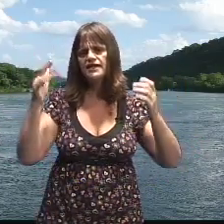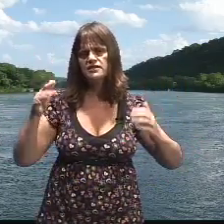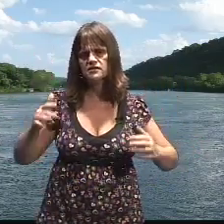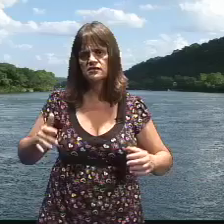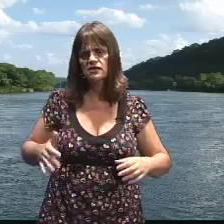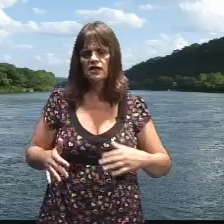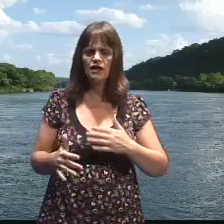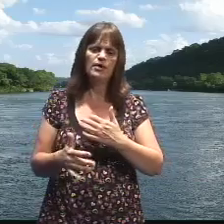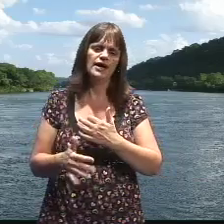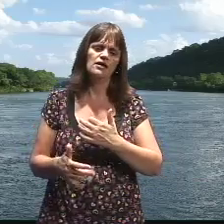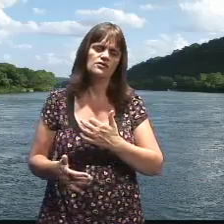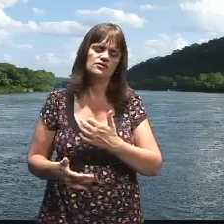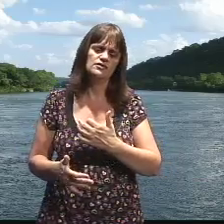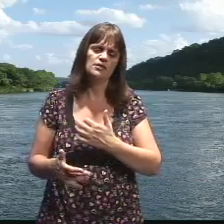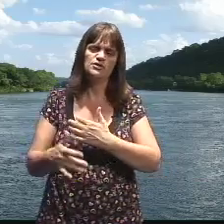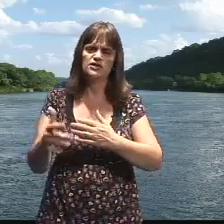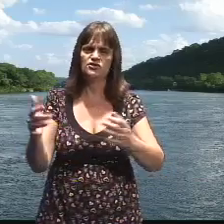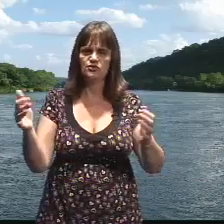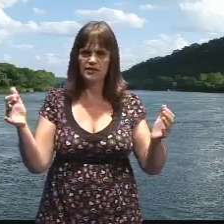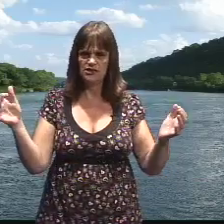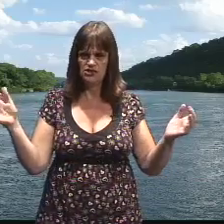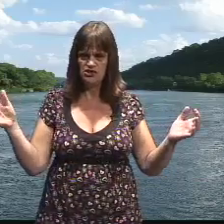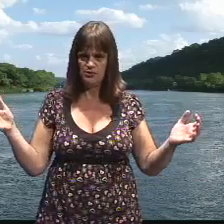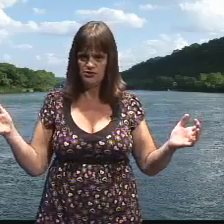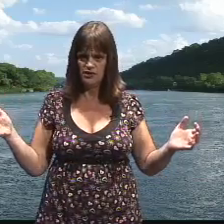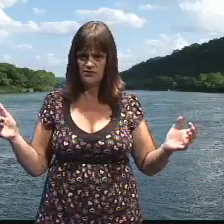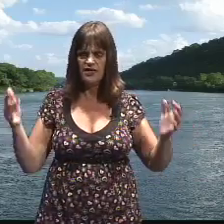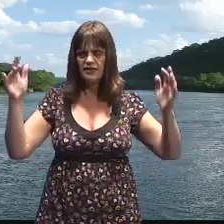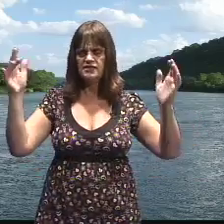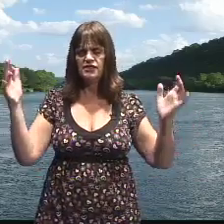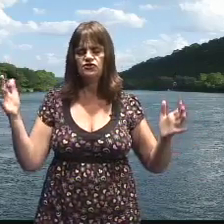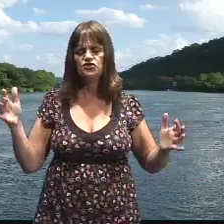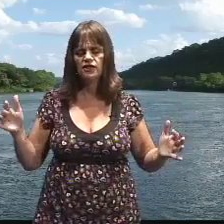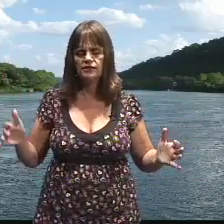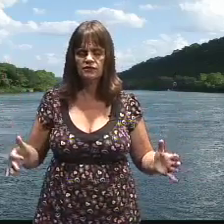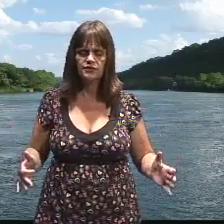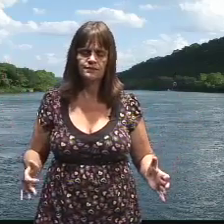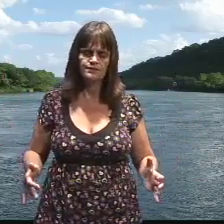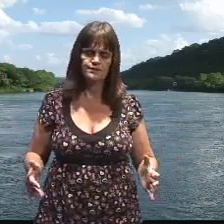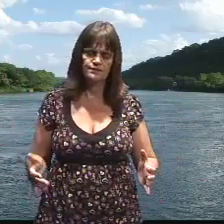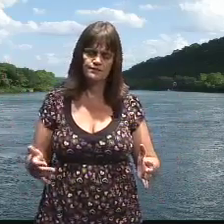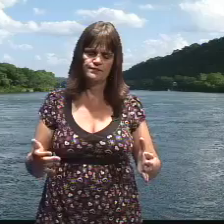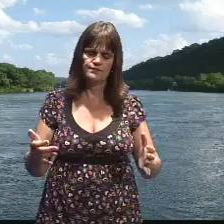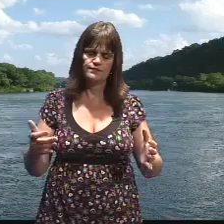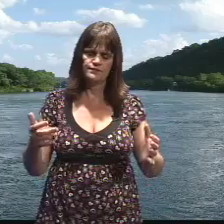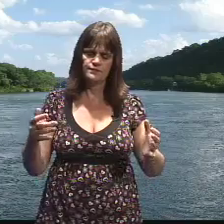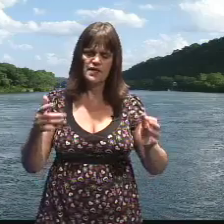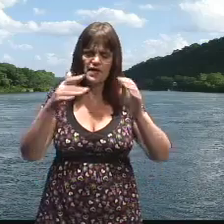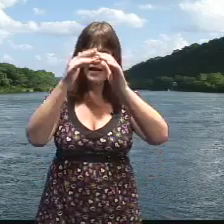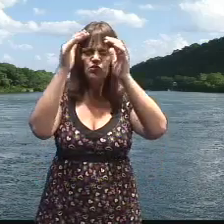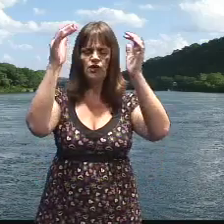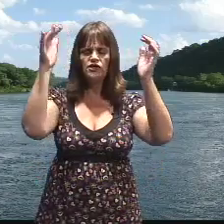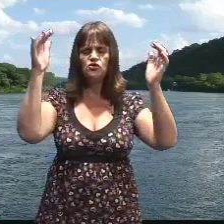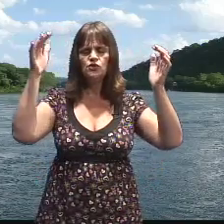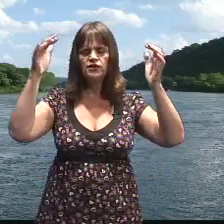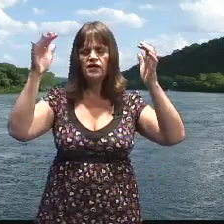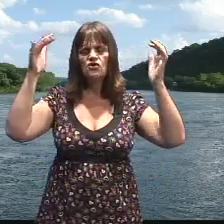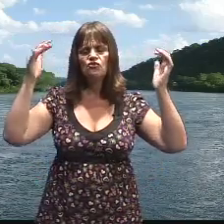sadness about a particular relationship in your life, let's say your child, and what you would